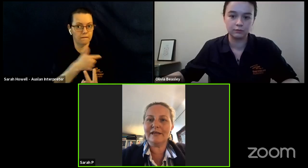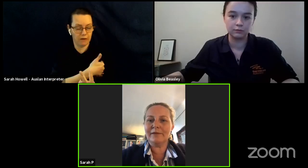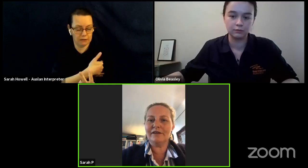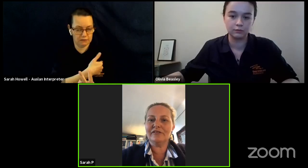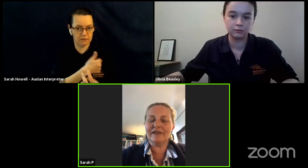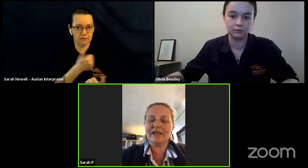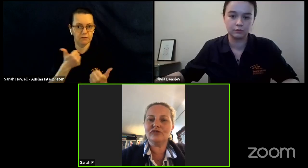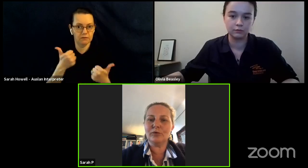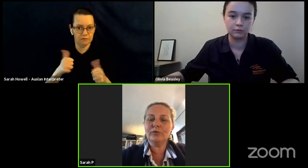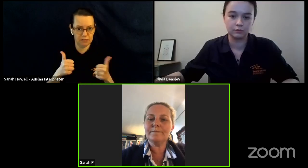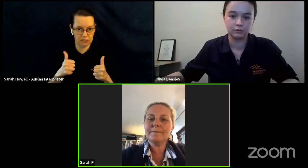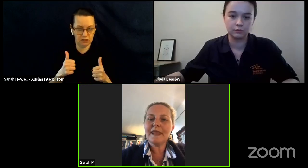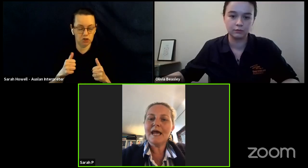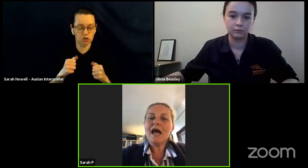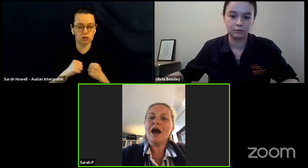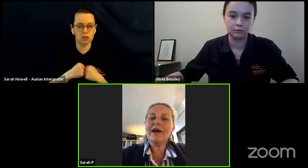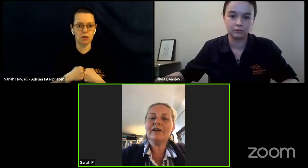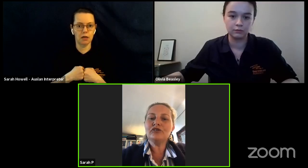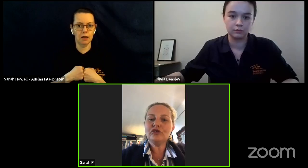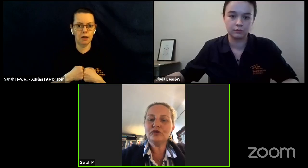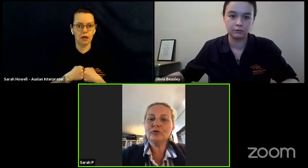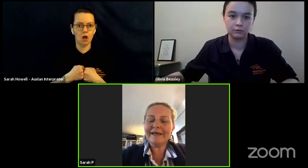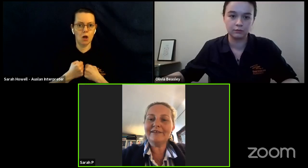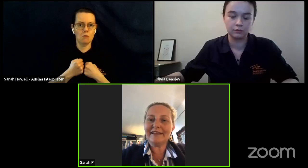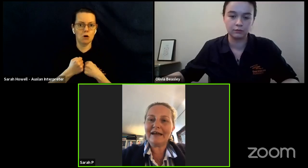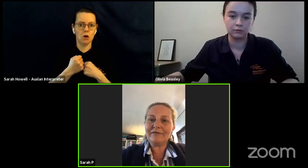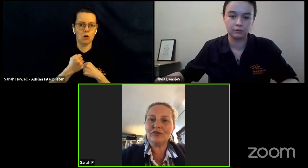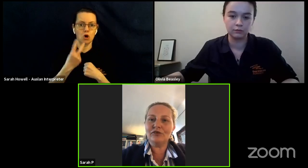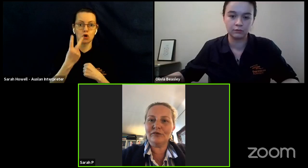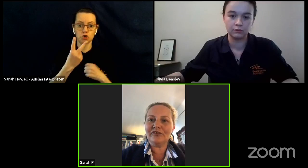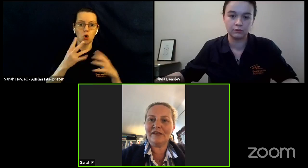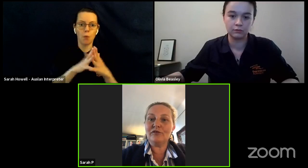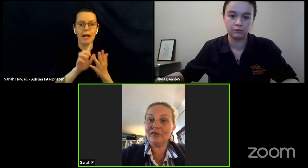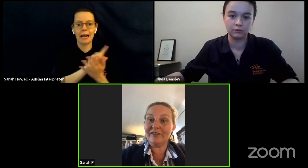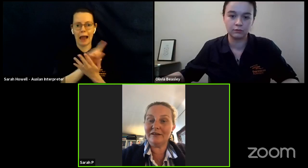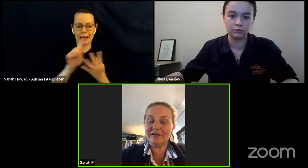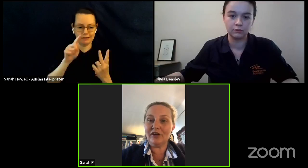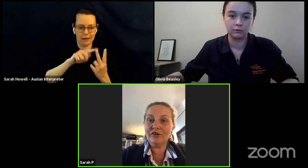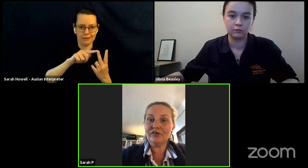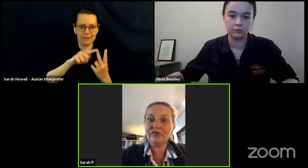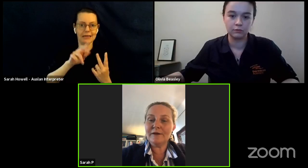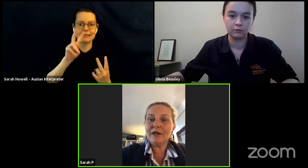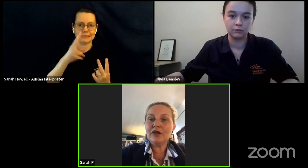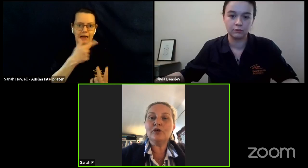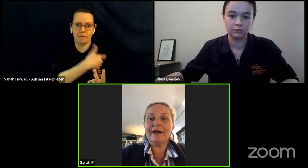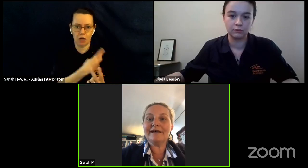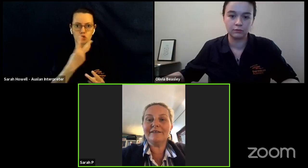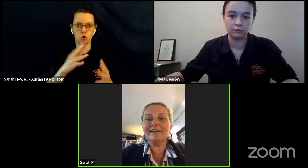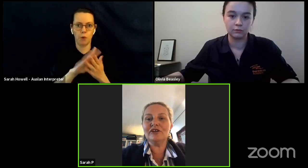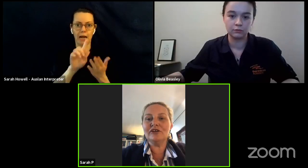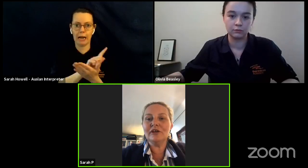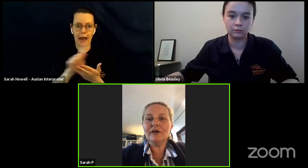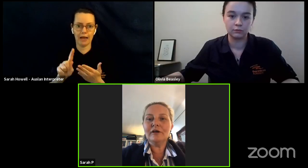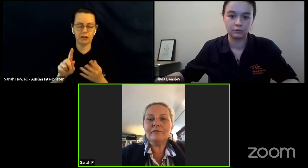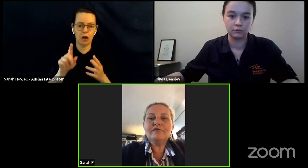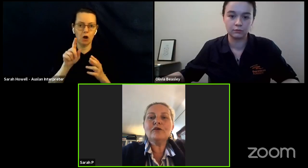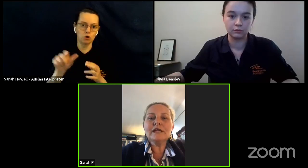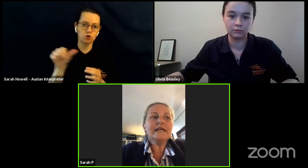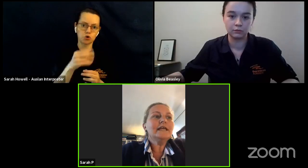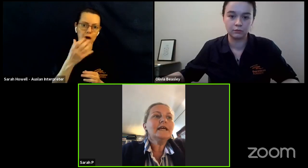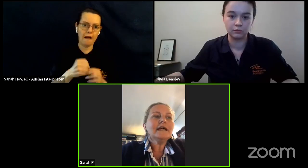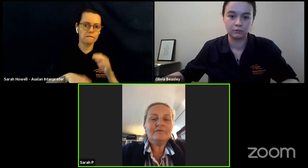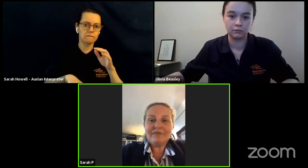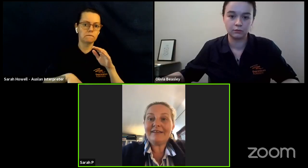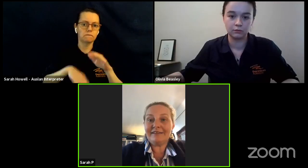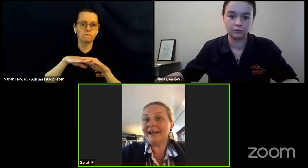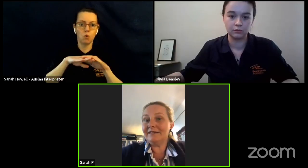is the recommended schedule, around 2 weeks after you receive your 2nd dose, you are considered